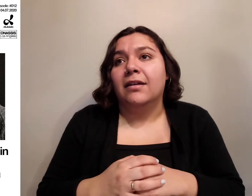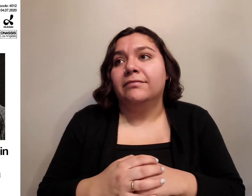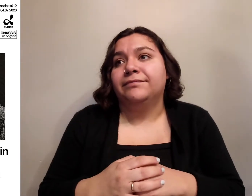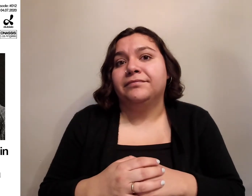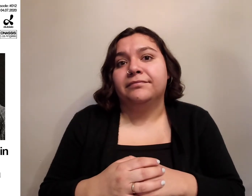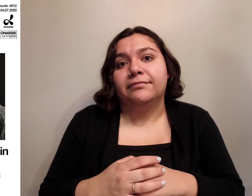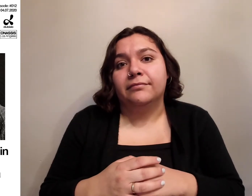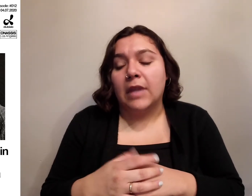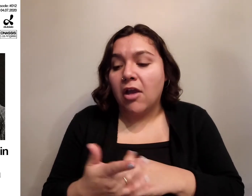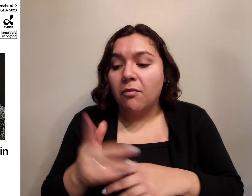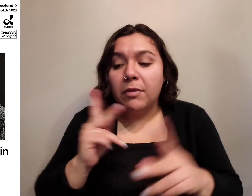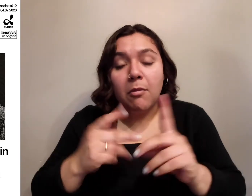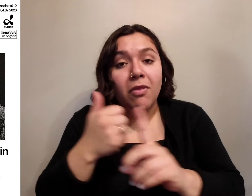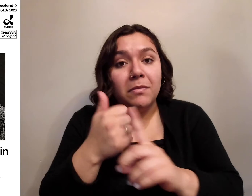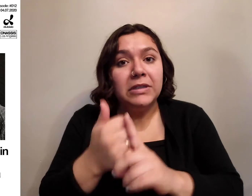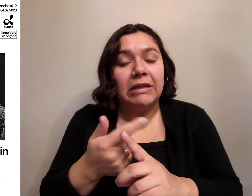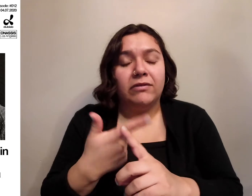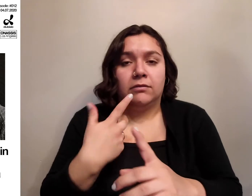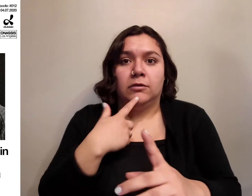newscasters.